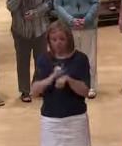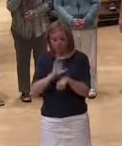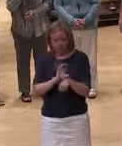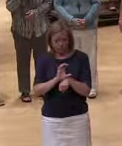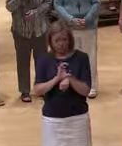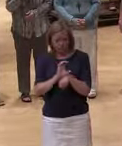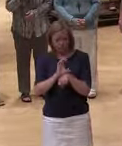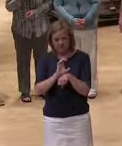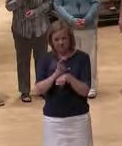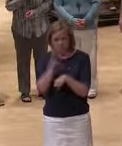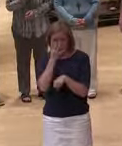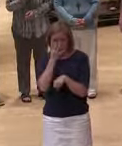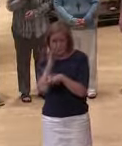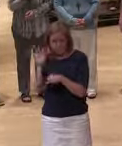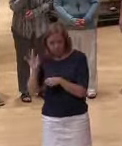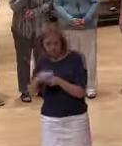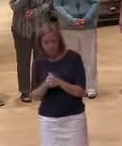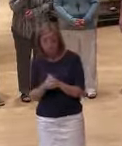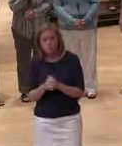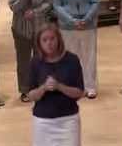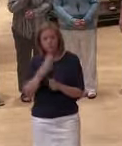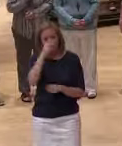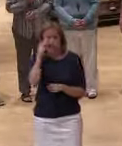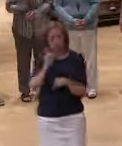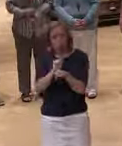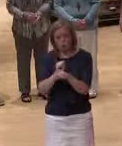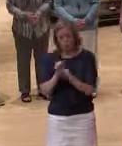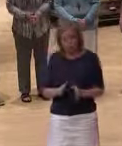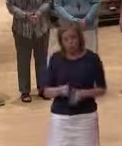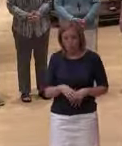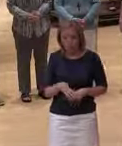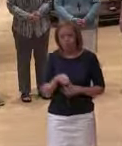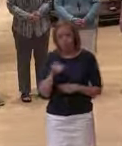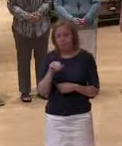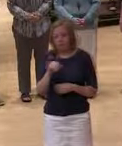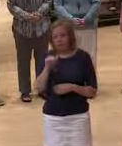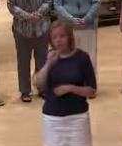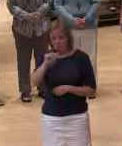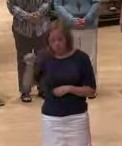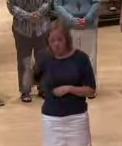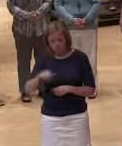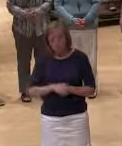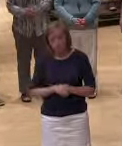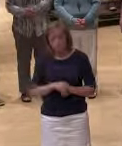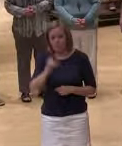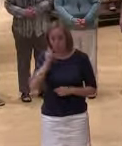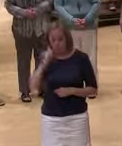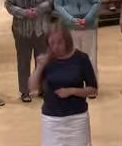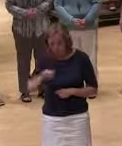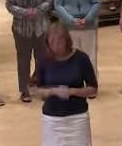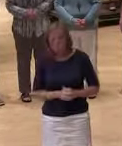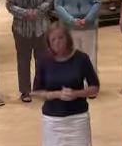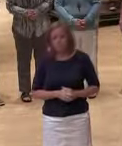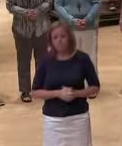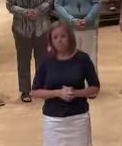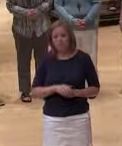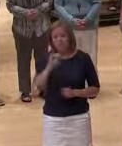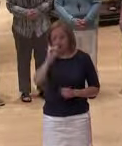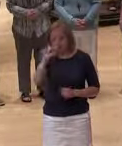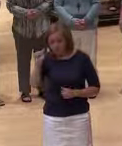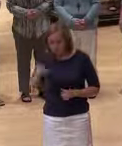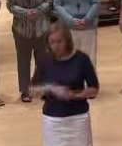Christi Prison Ministry, The Catholic Worker, Alcoholics Anonymous, Narcotics Anonymous,